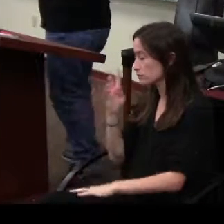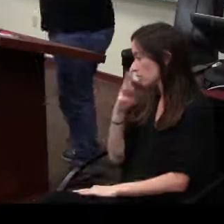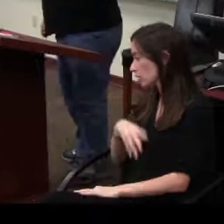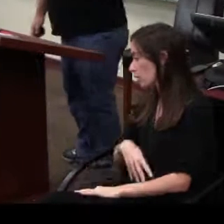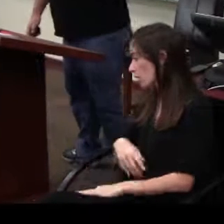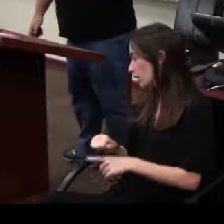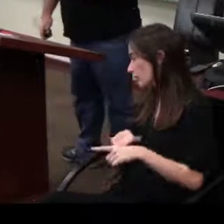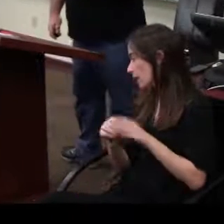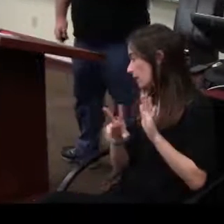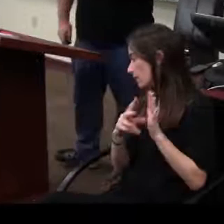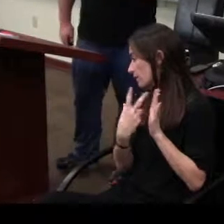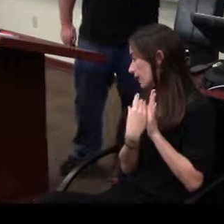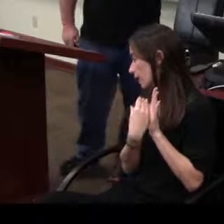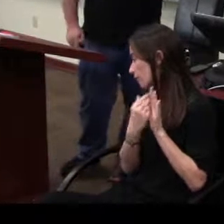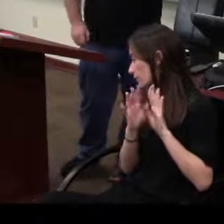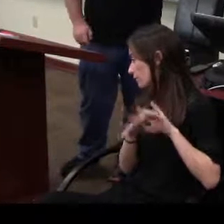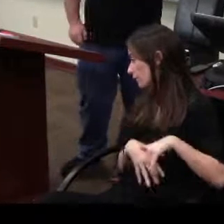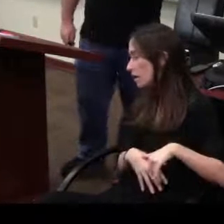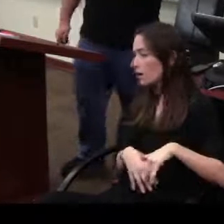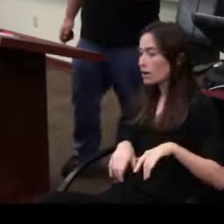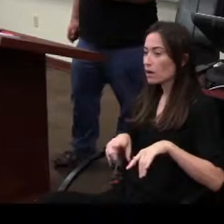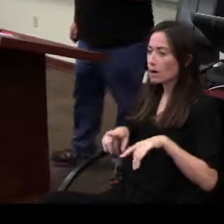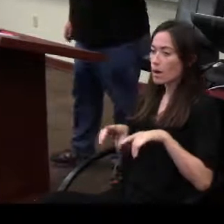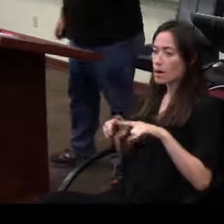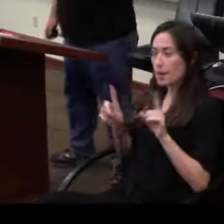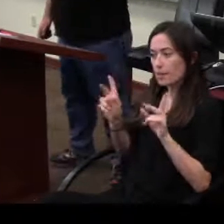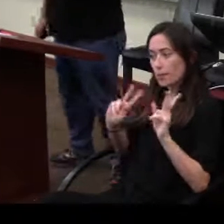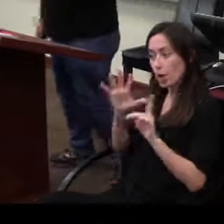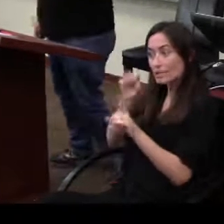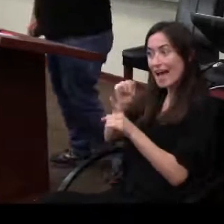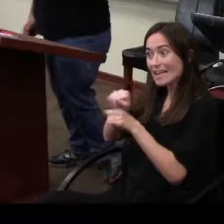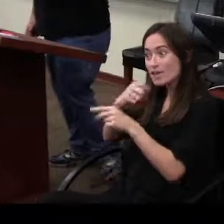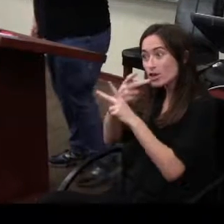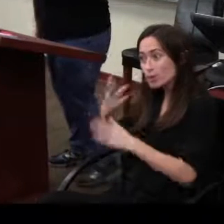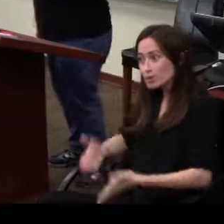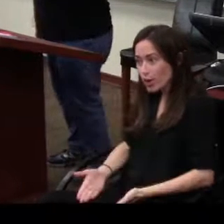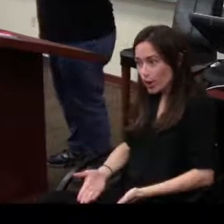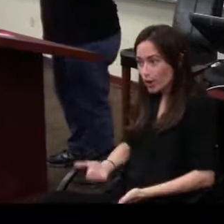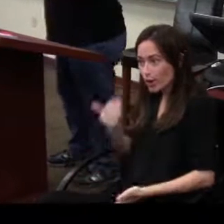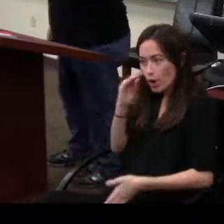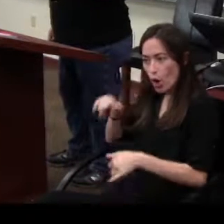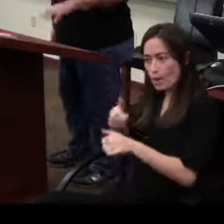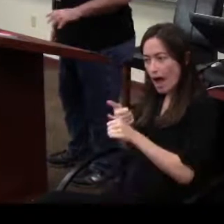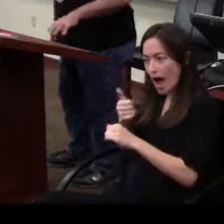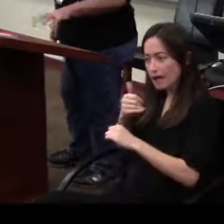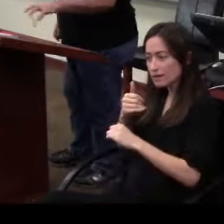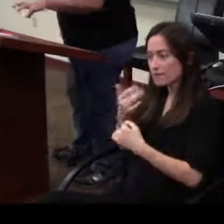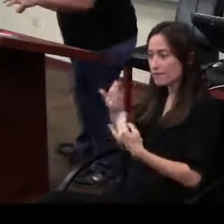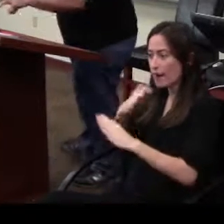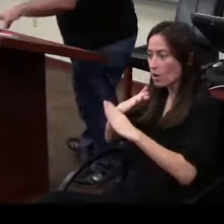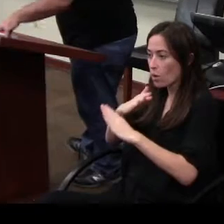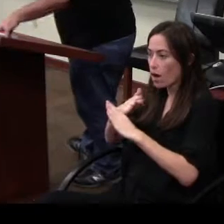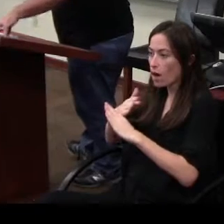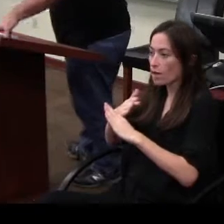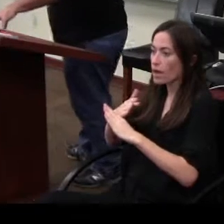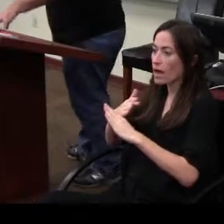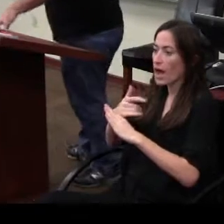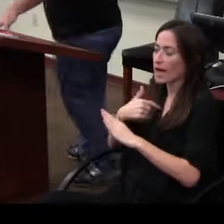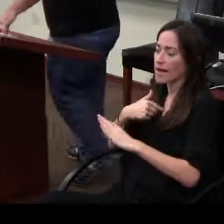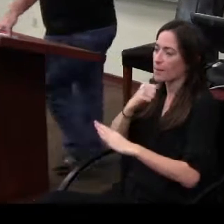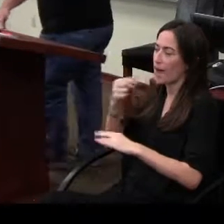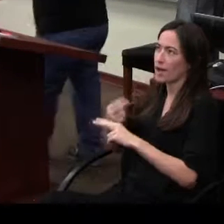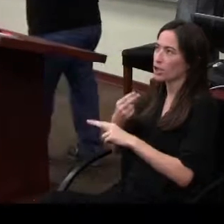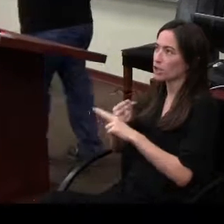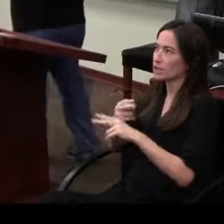the users, again, that are behind those hardened firewalls, behind the perimeters, behind all of those areas, and I will not use the castle moat